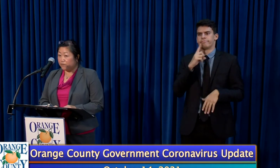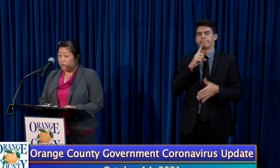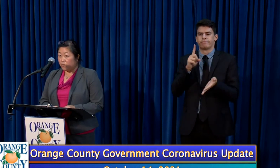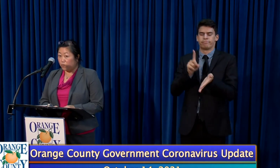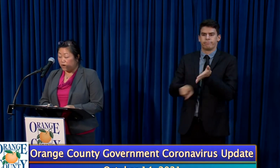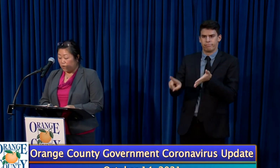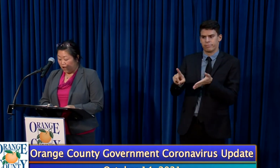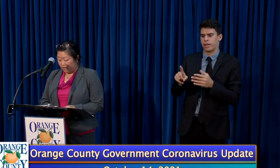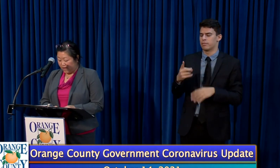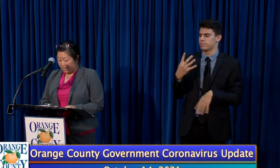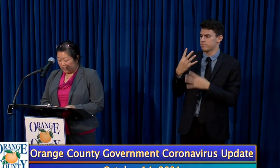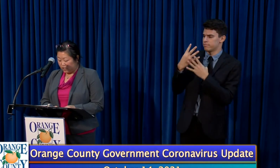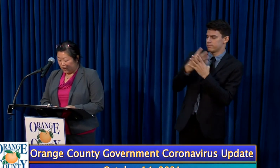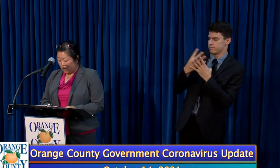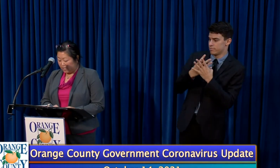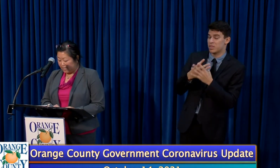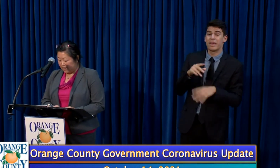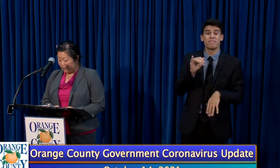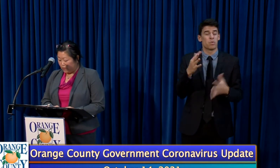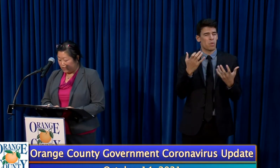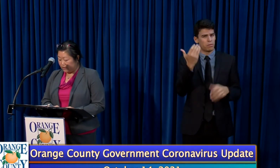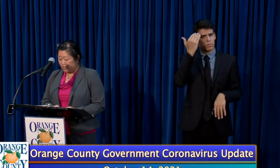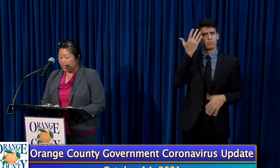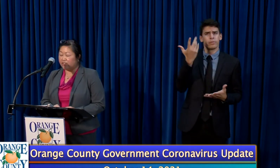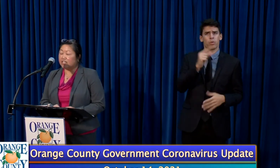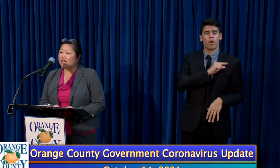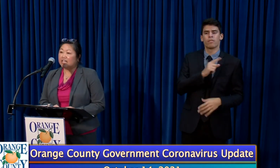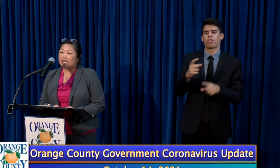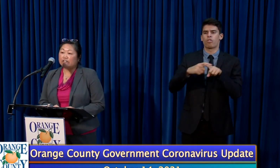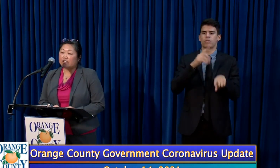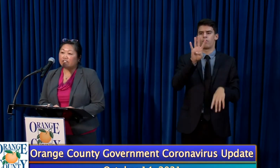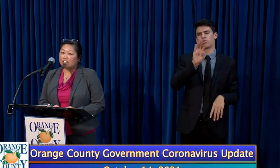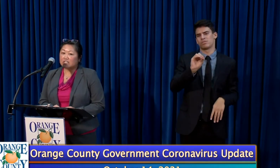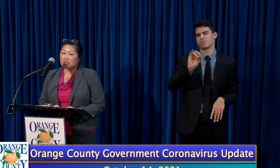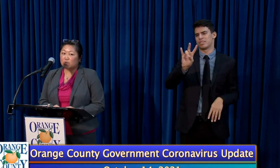if one qualifies, you could call us at